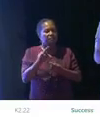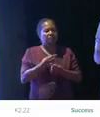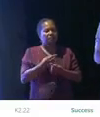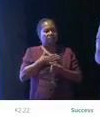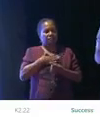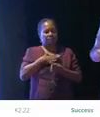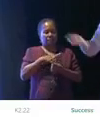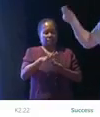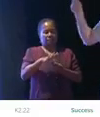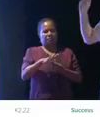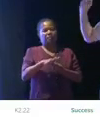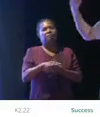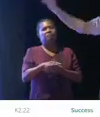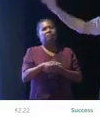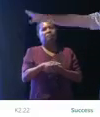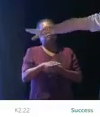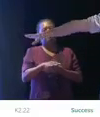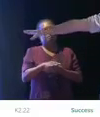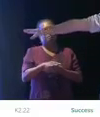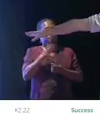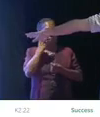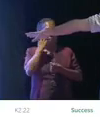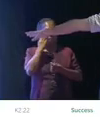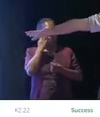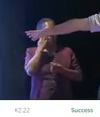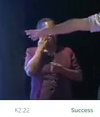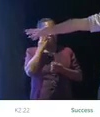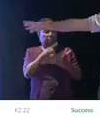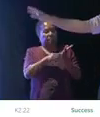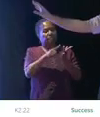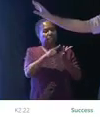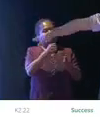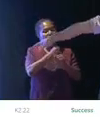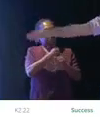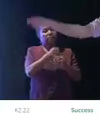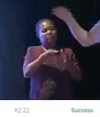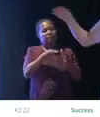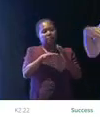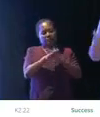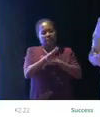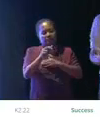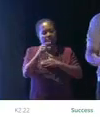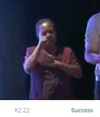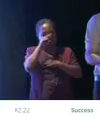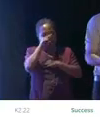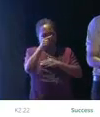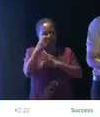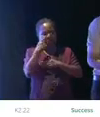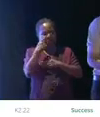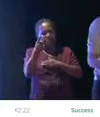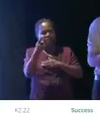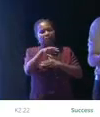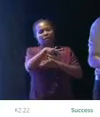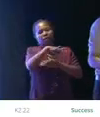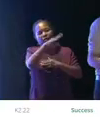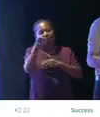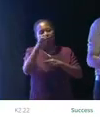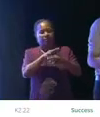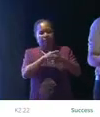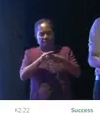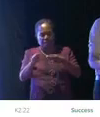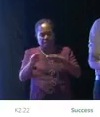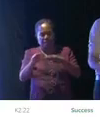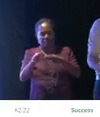that you care about, okay? And so once you log into your portal, you can see all of the notifications that are relevant for you.